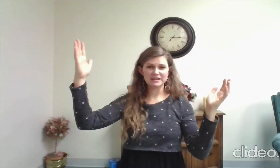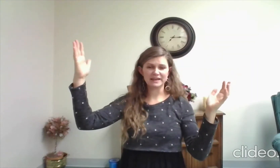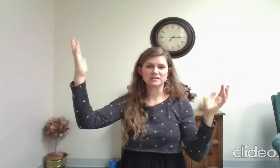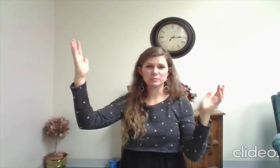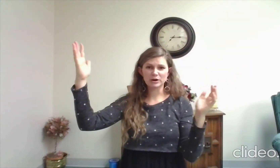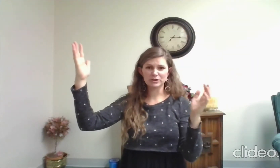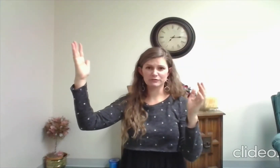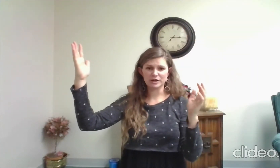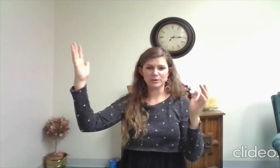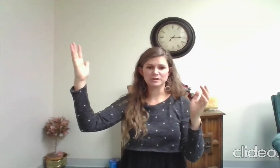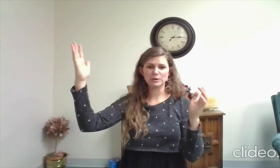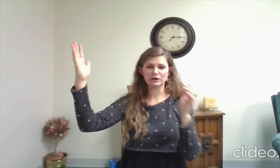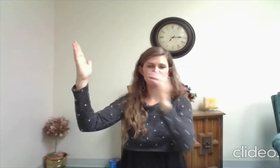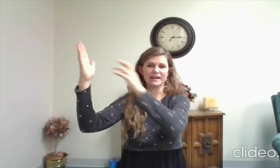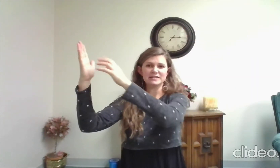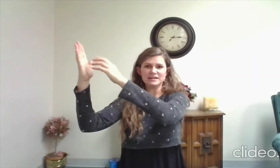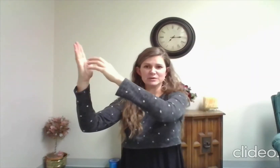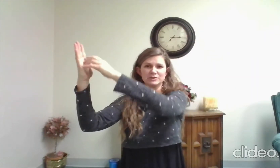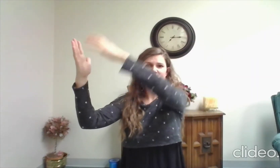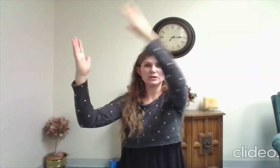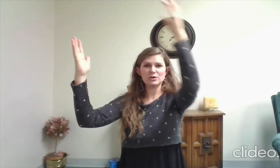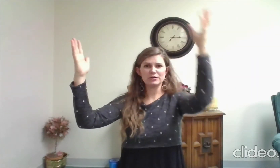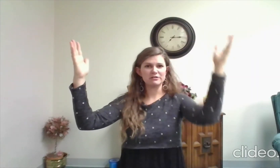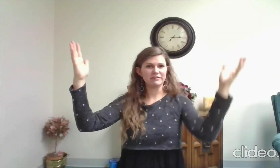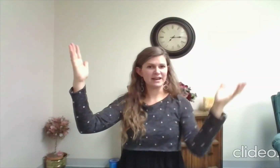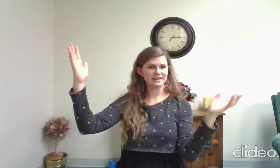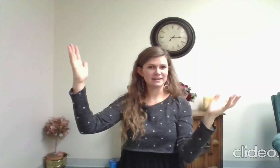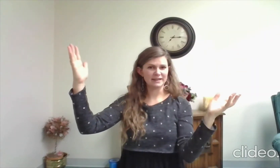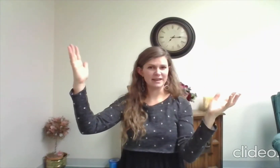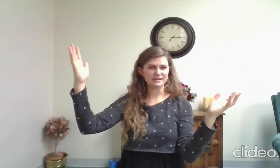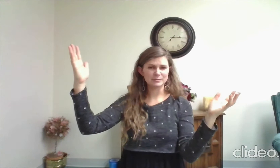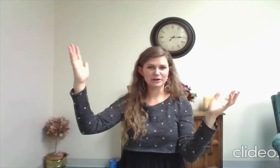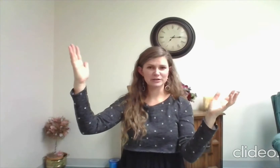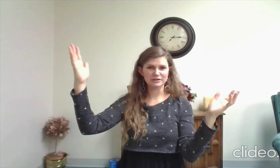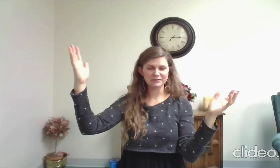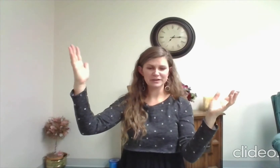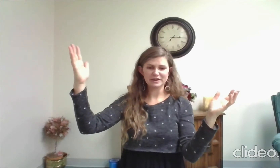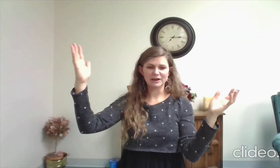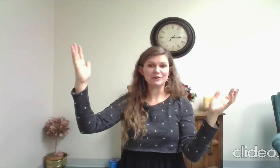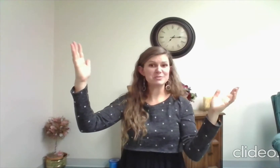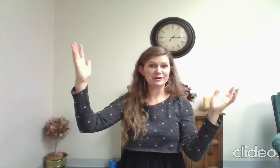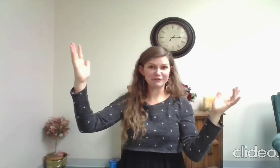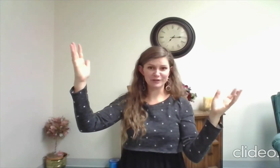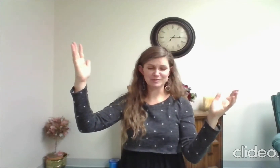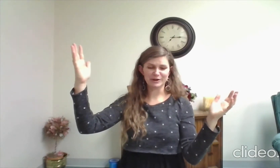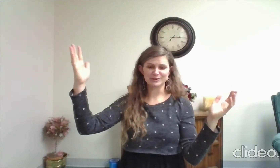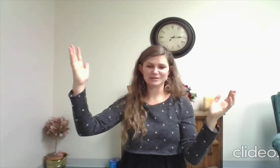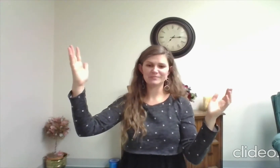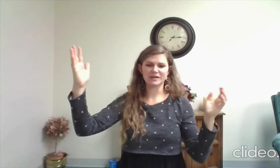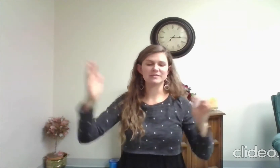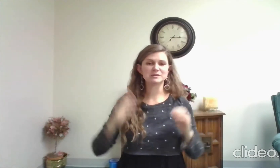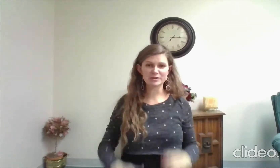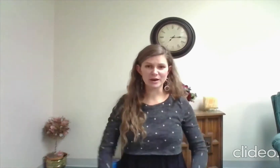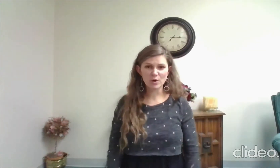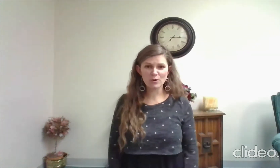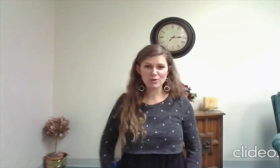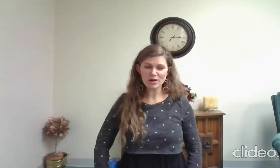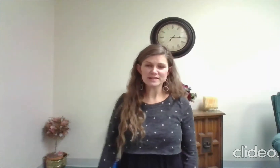like a sparkle of rainbows, glorified. You're going to glorified like that, sparkle, a rainbow full of sparkles. Okay, let's put that whole